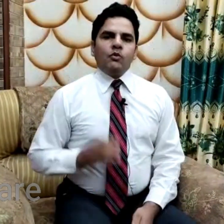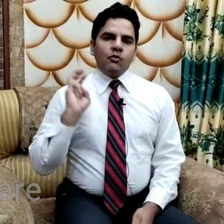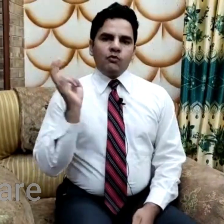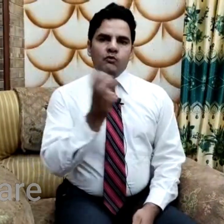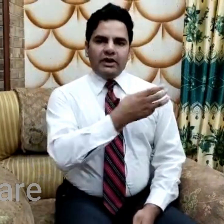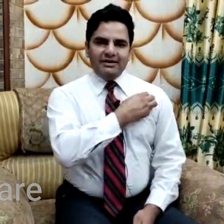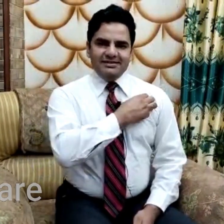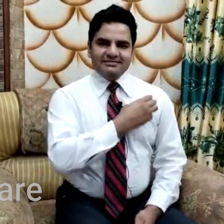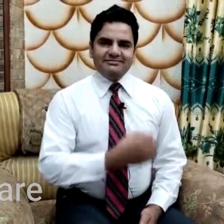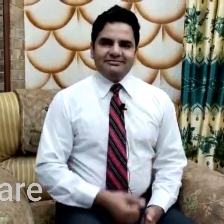we